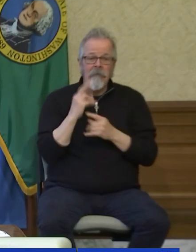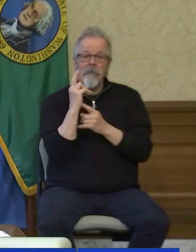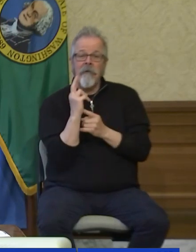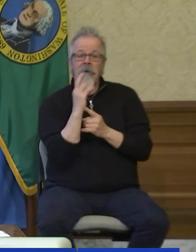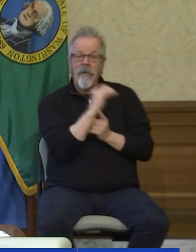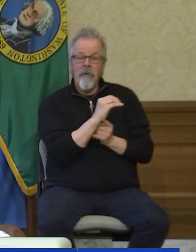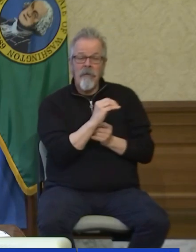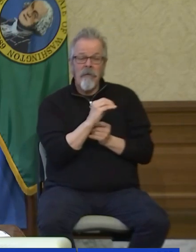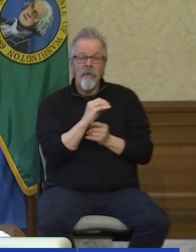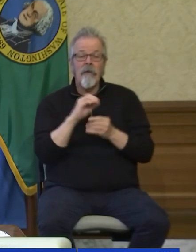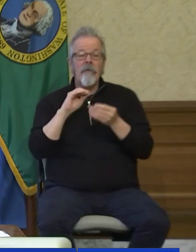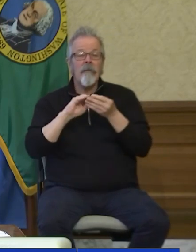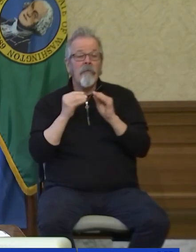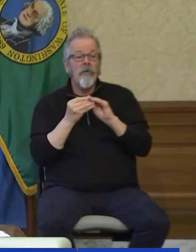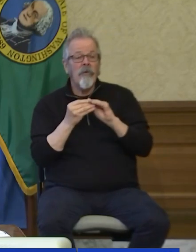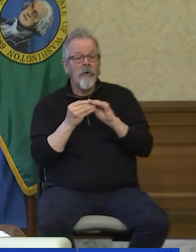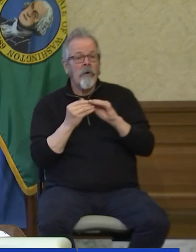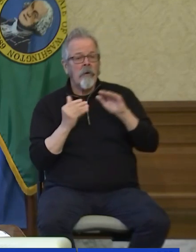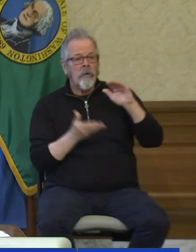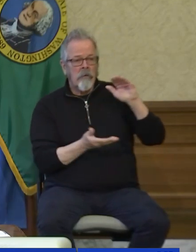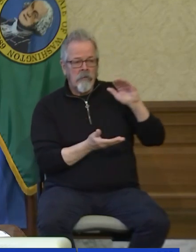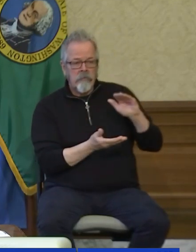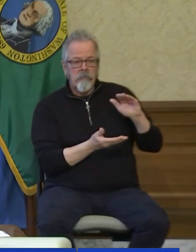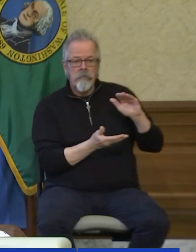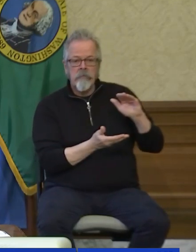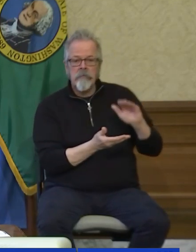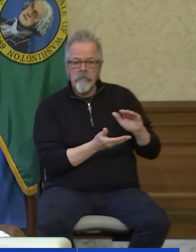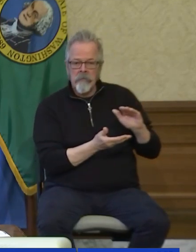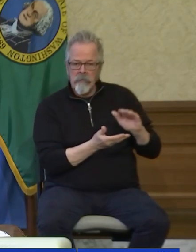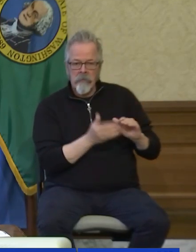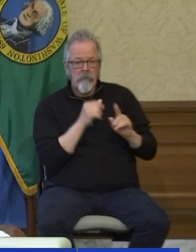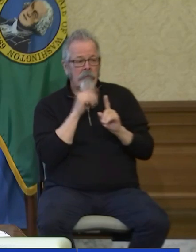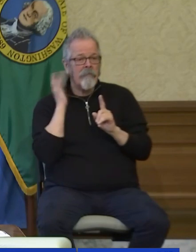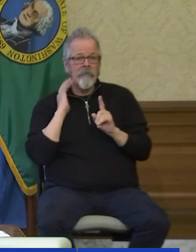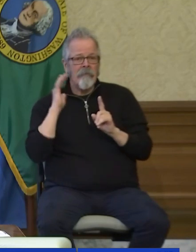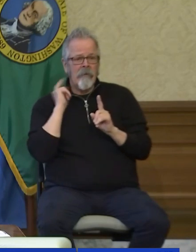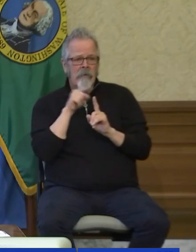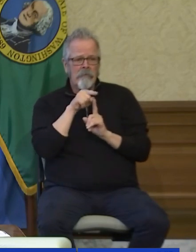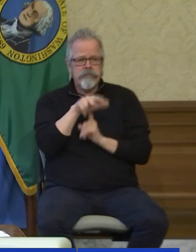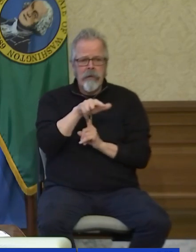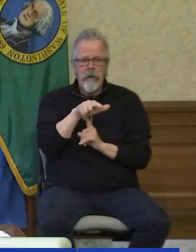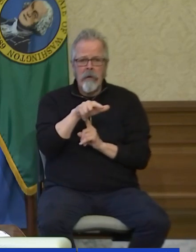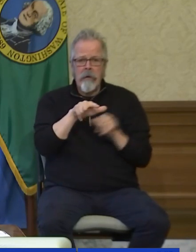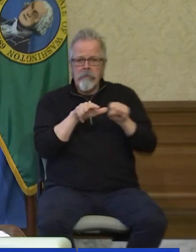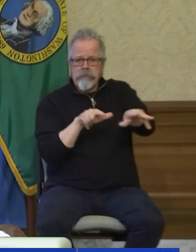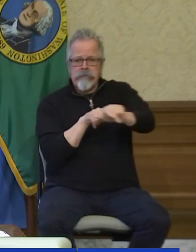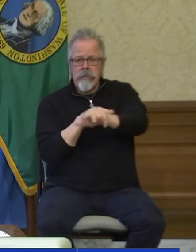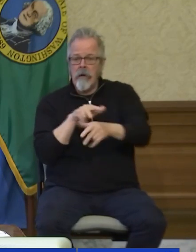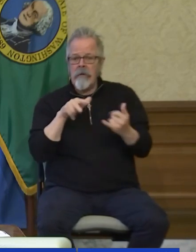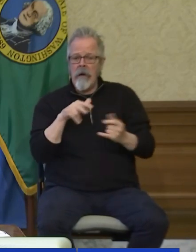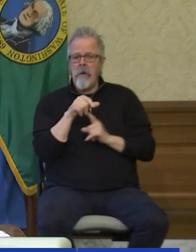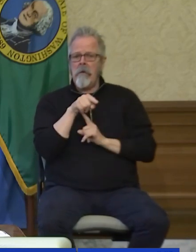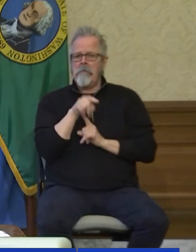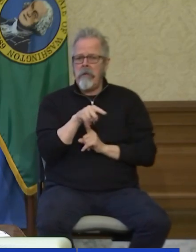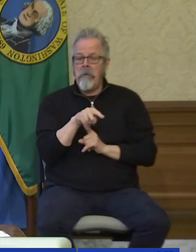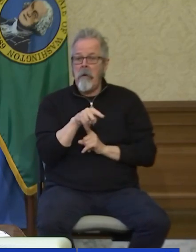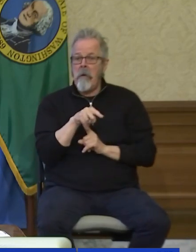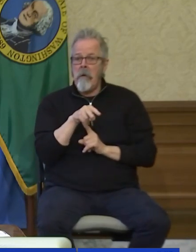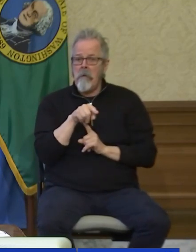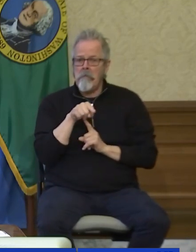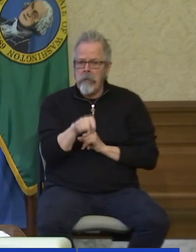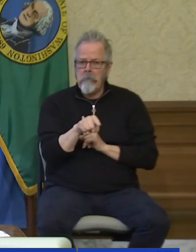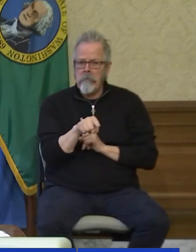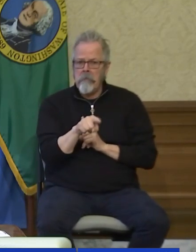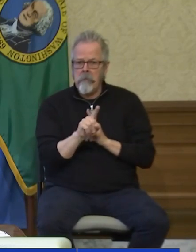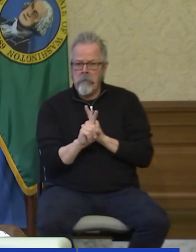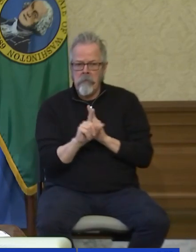chart, that gray line, as it starts to go up, represents what would happen to us if we